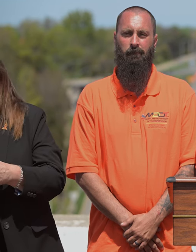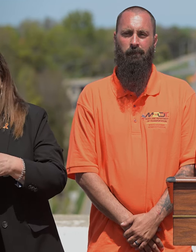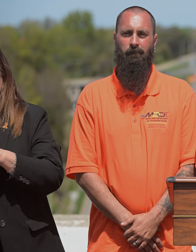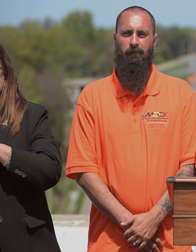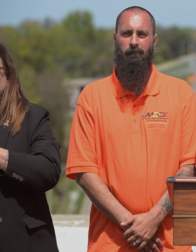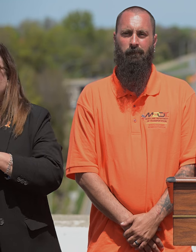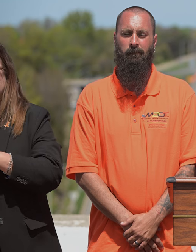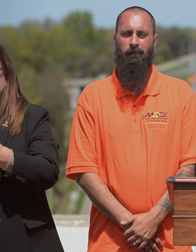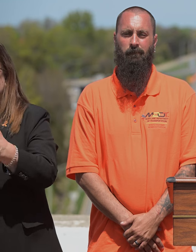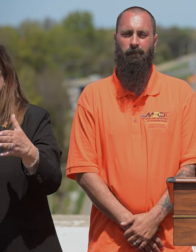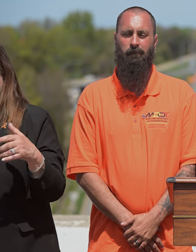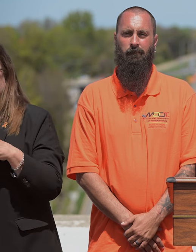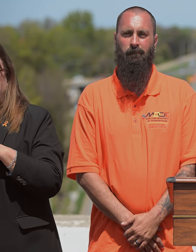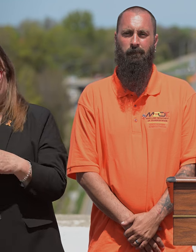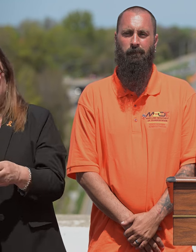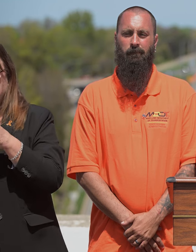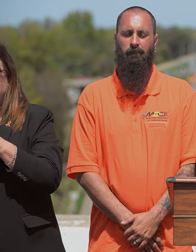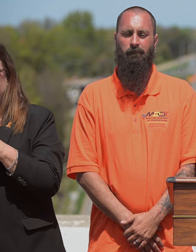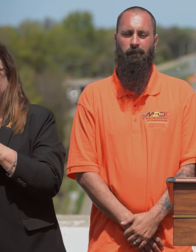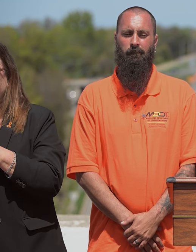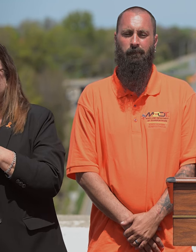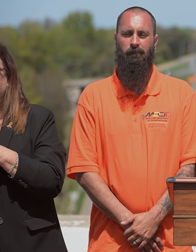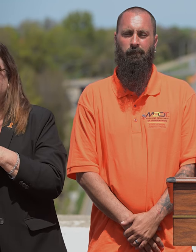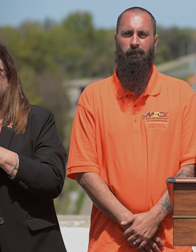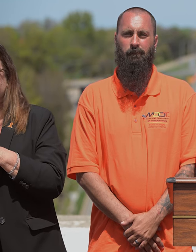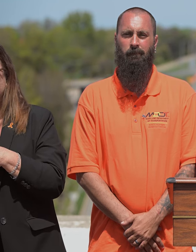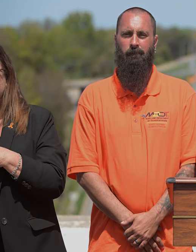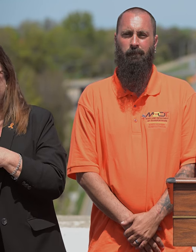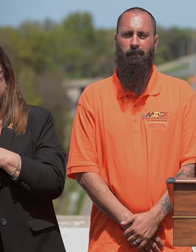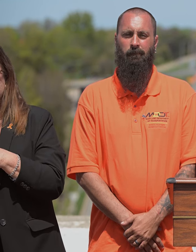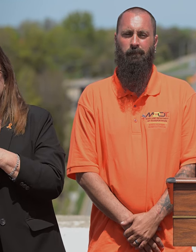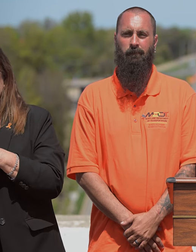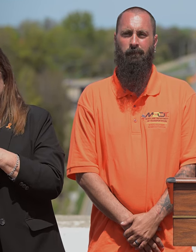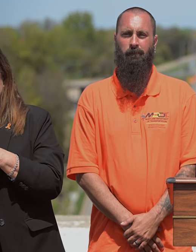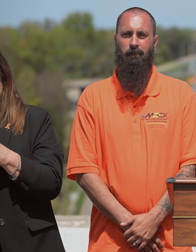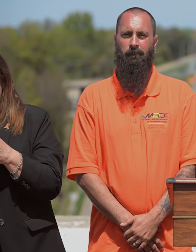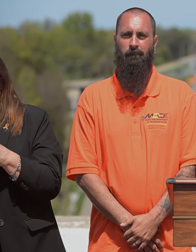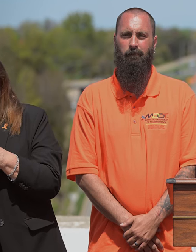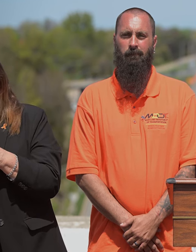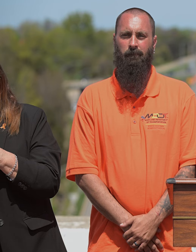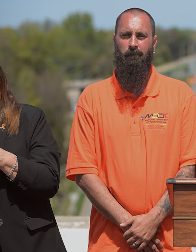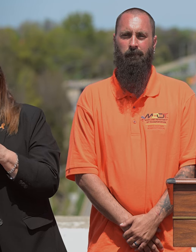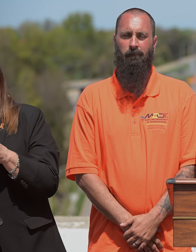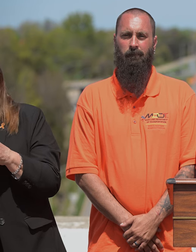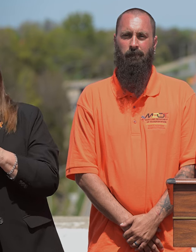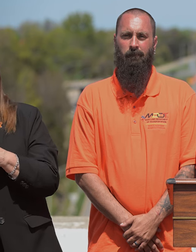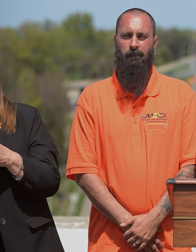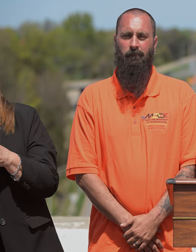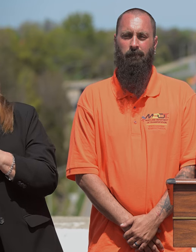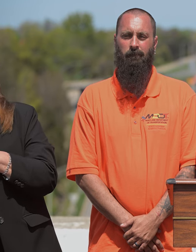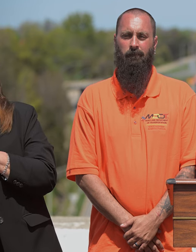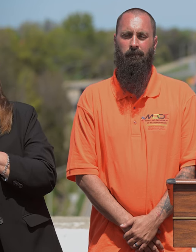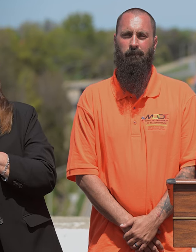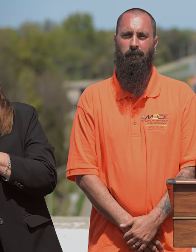guardrail. When I turned around, the bed of a dump truck was within 6 inches from my head. Our